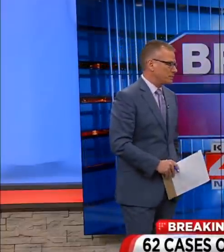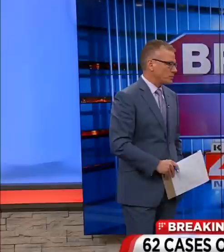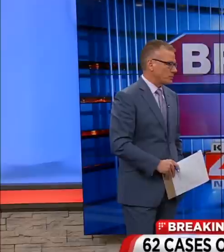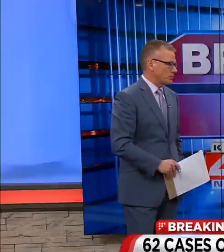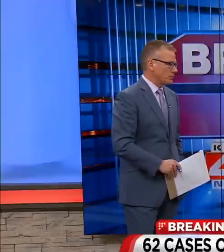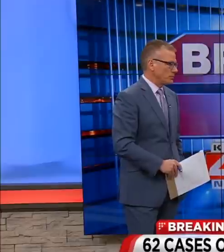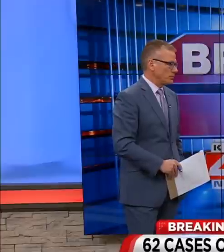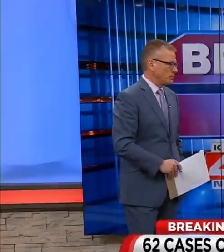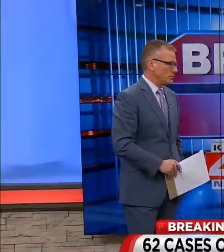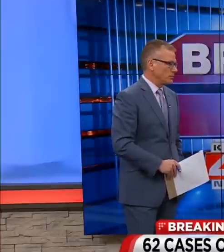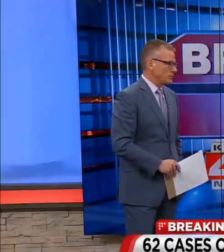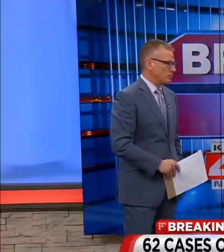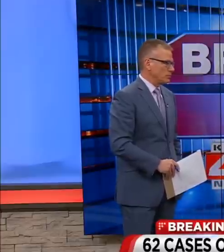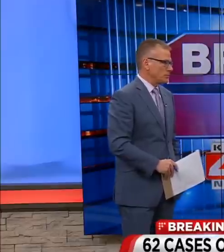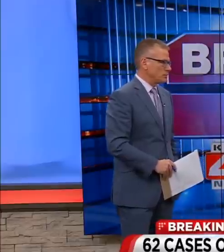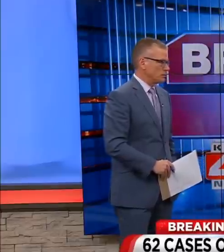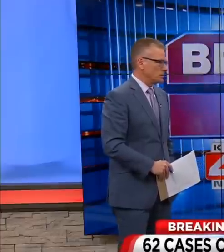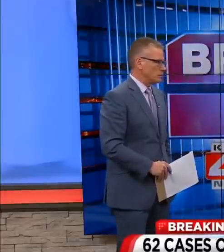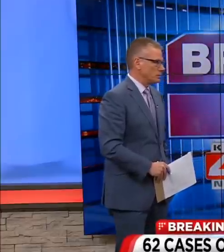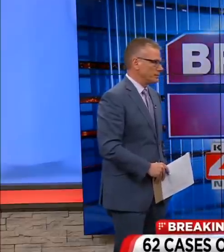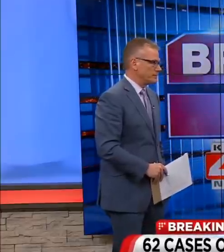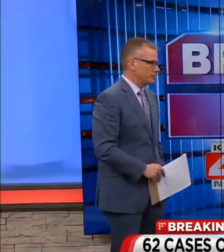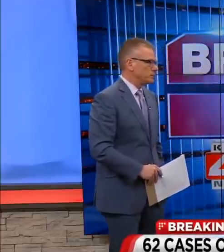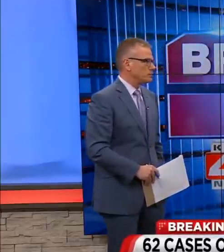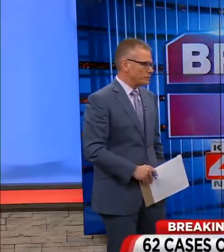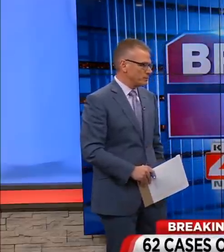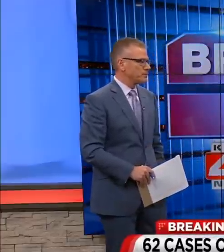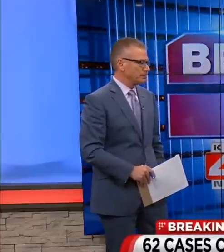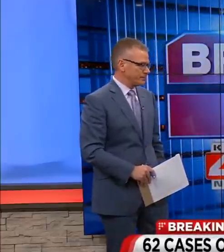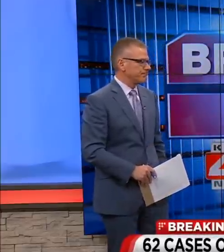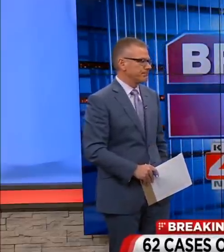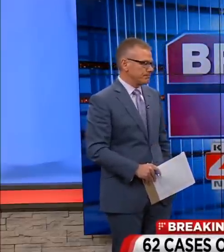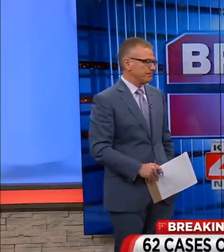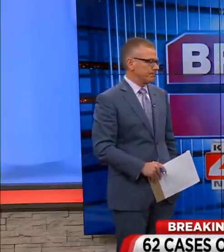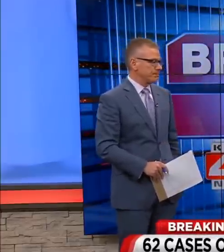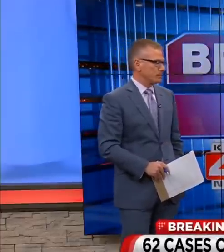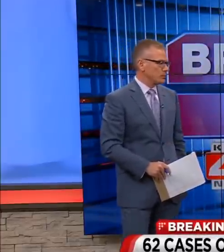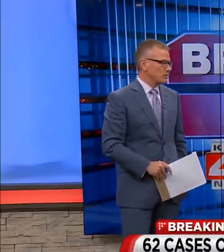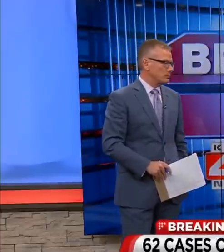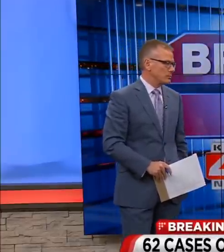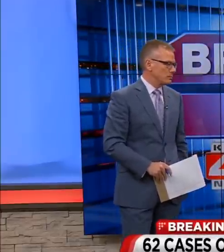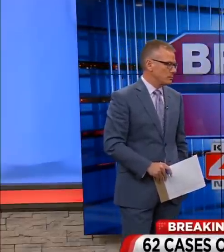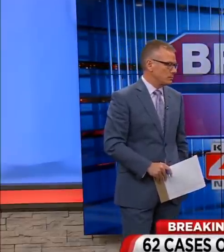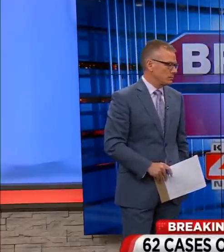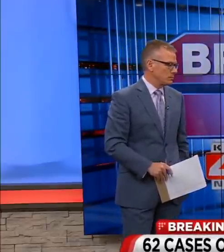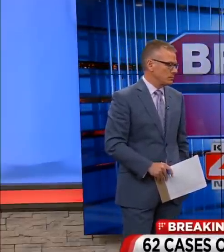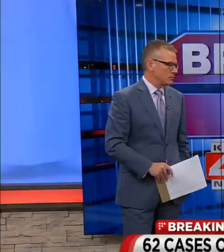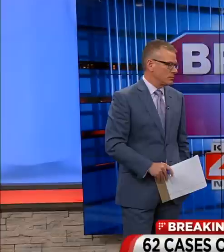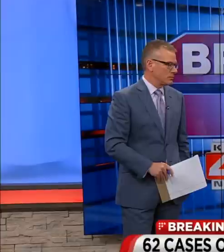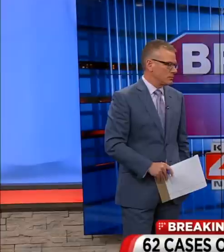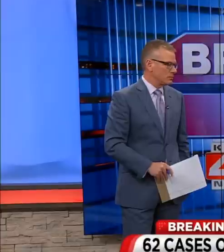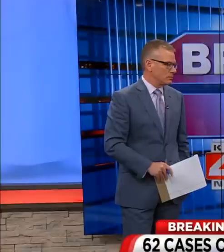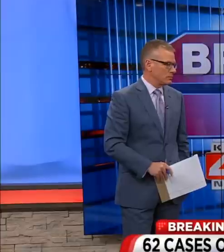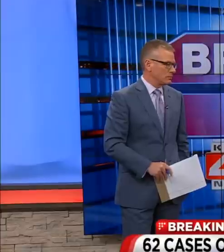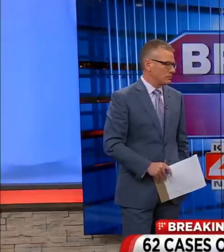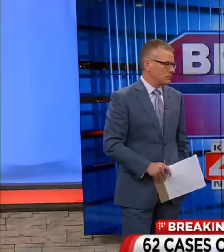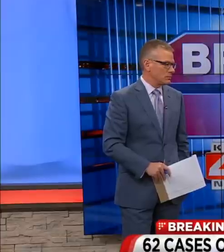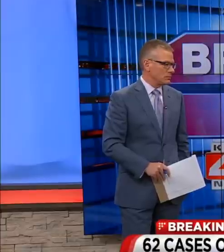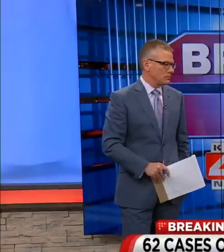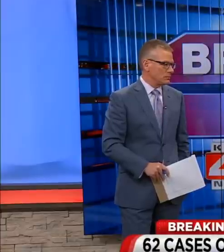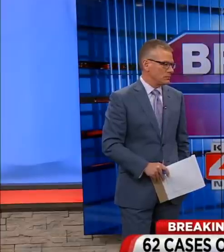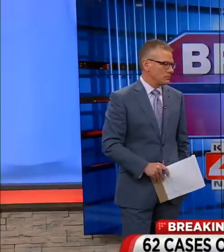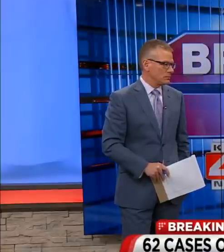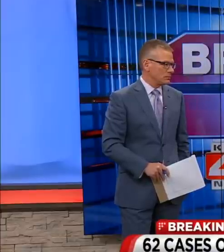And possibly the biggest news out of this, the statewide directive that K through 12 schools on-site learning will be canceled until